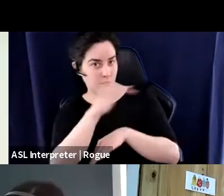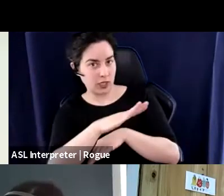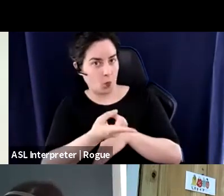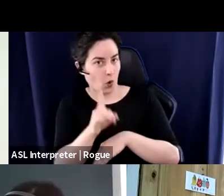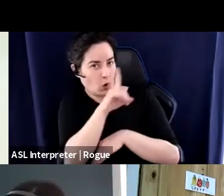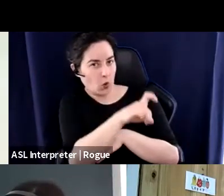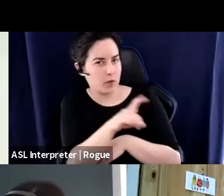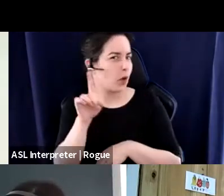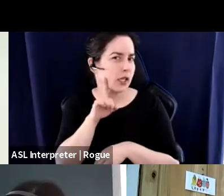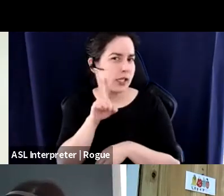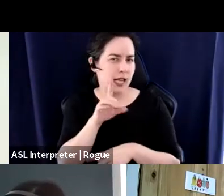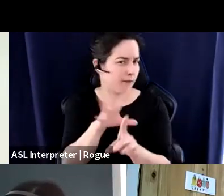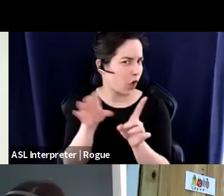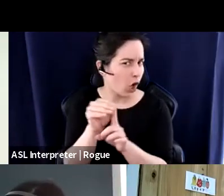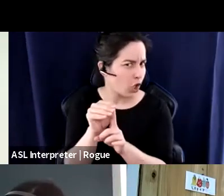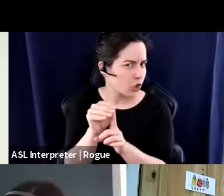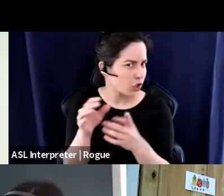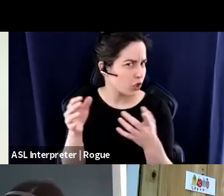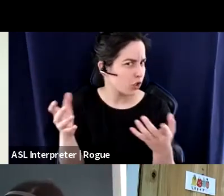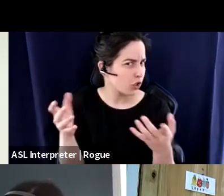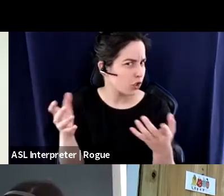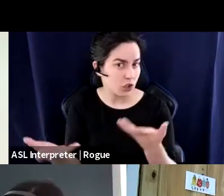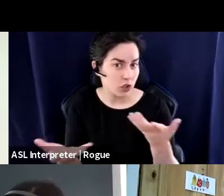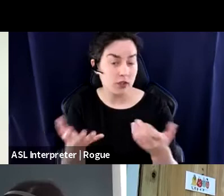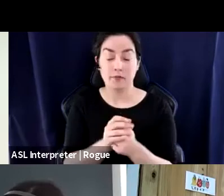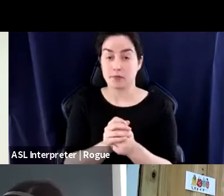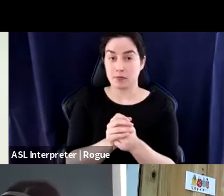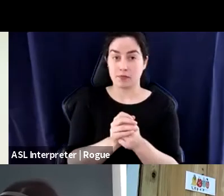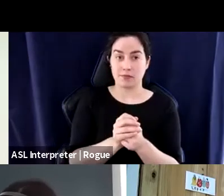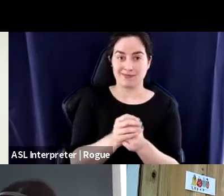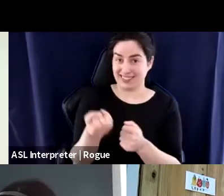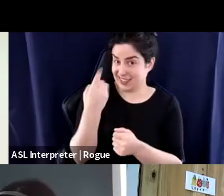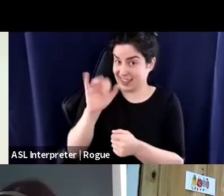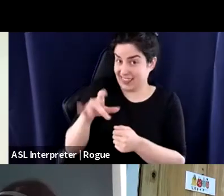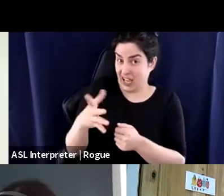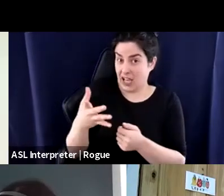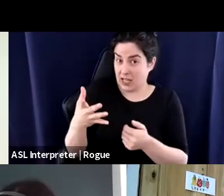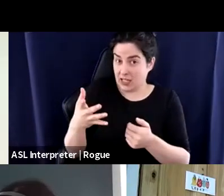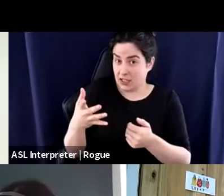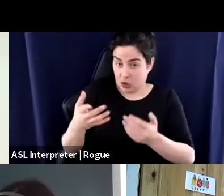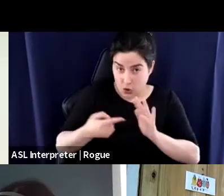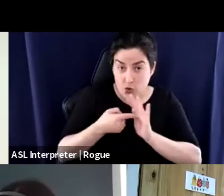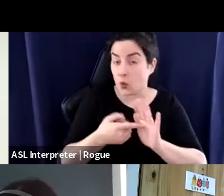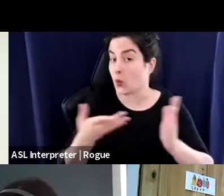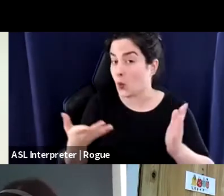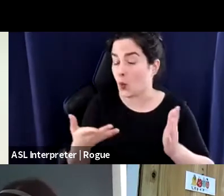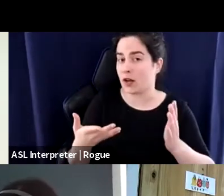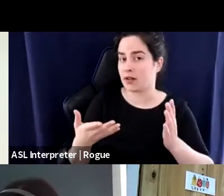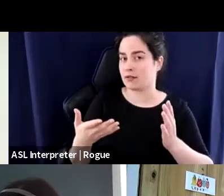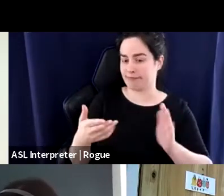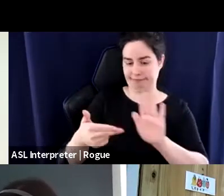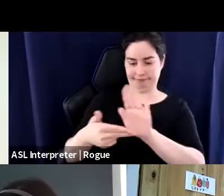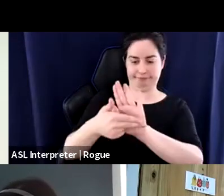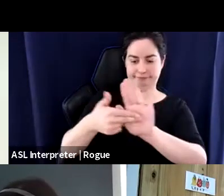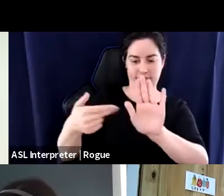And so it is for people to understand too, that this idea of labeling in general is something that presents a problem, because people from the deaf community do